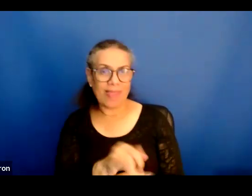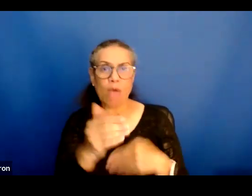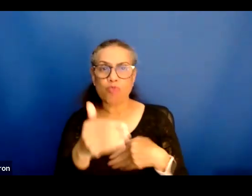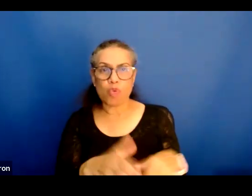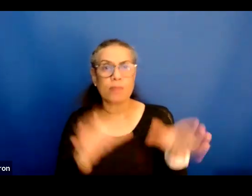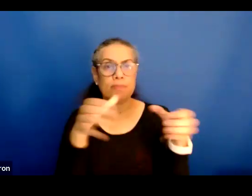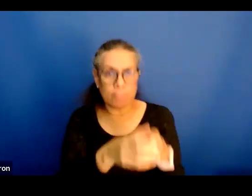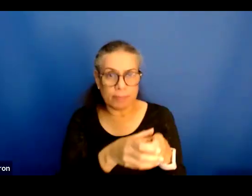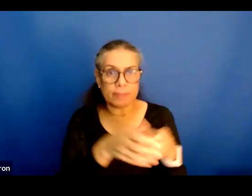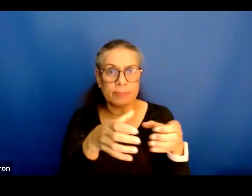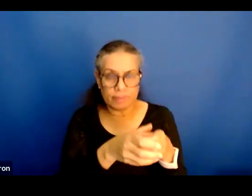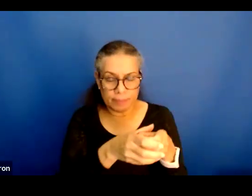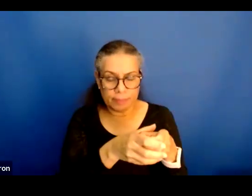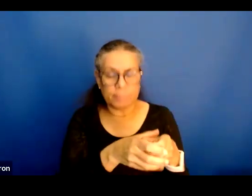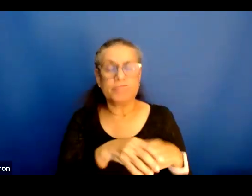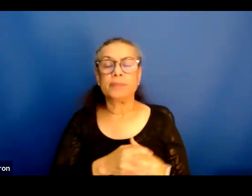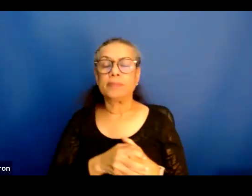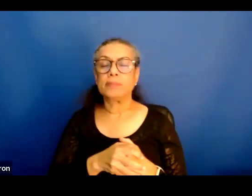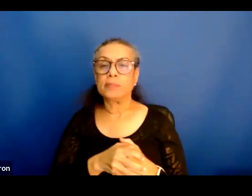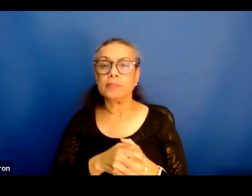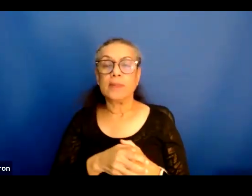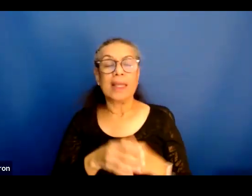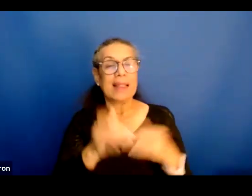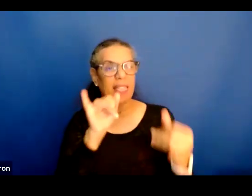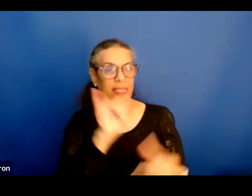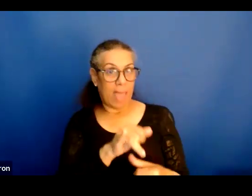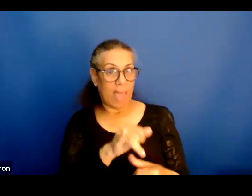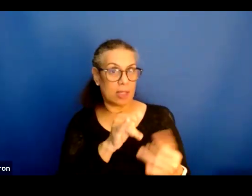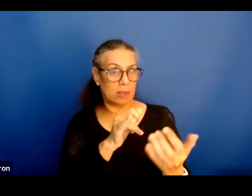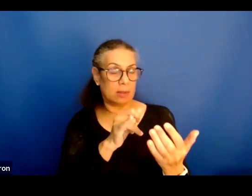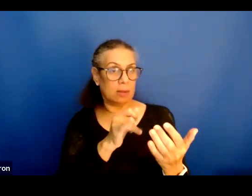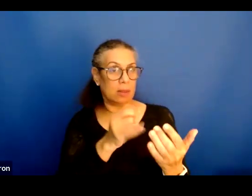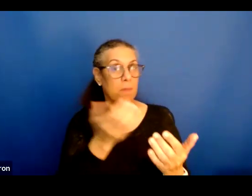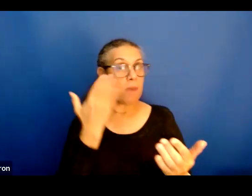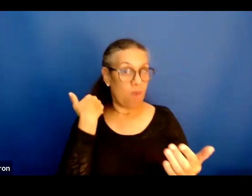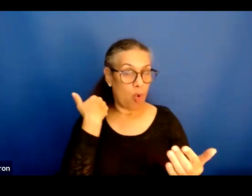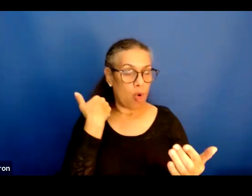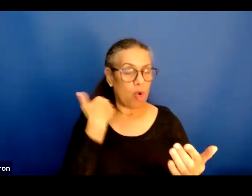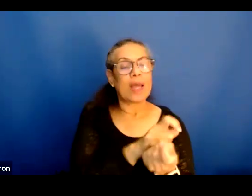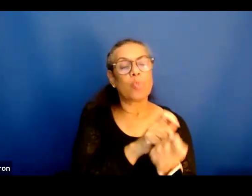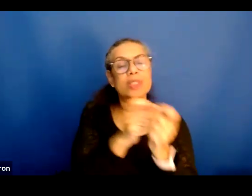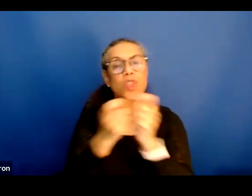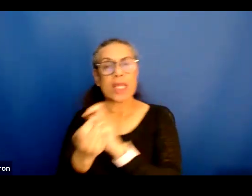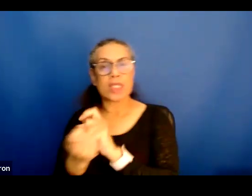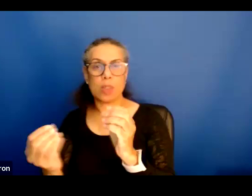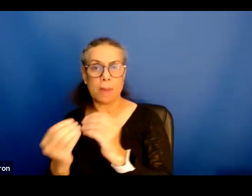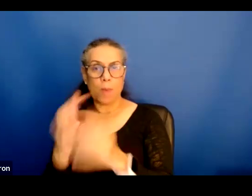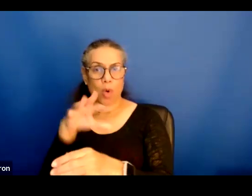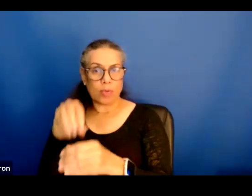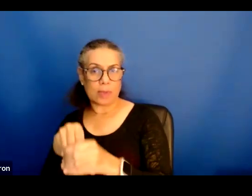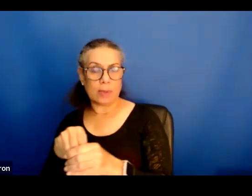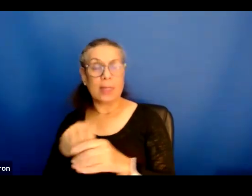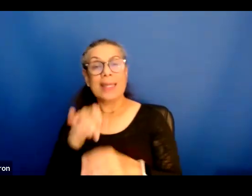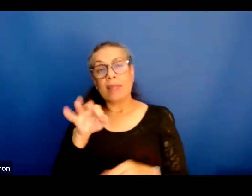as the cohort. As we have moved on to more inclusive practices, and if you walk into an